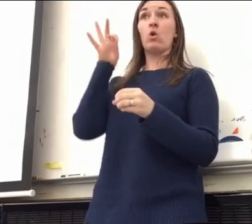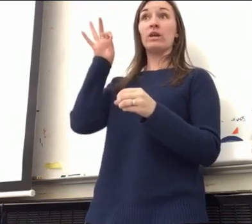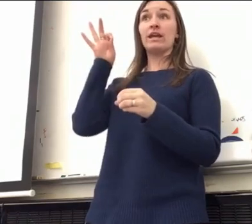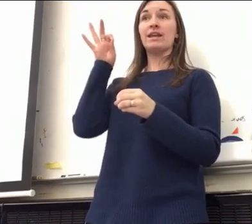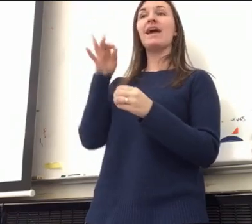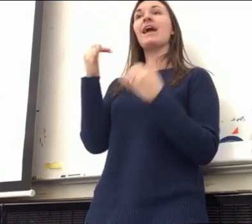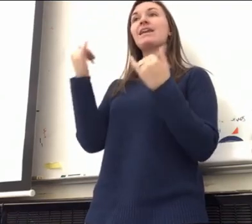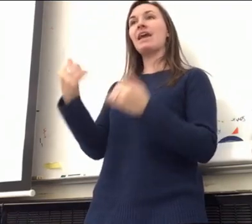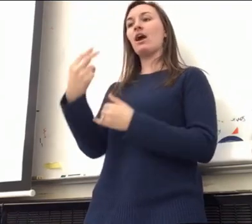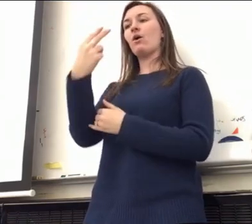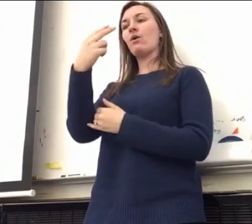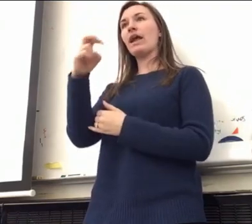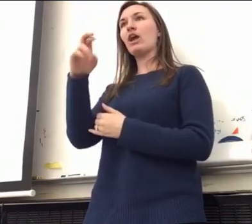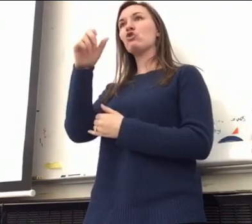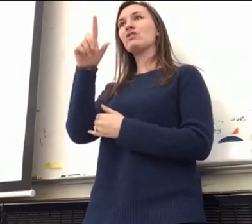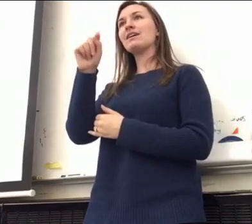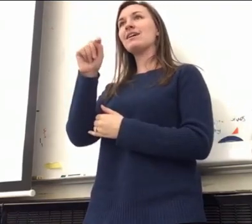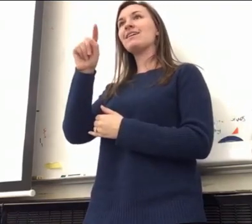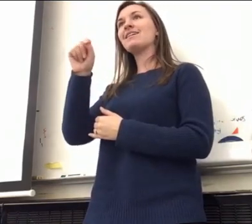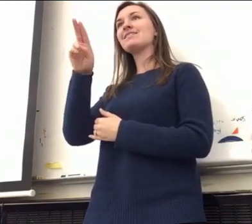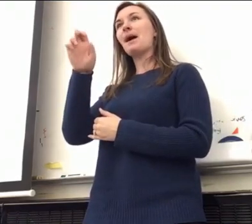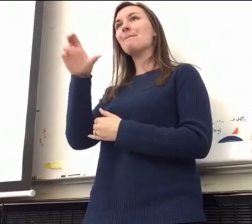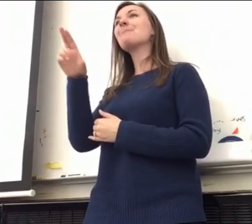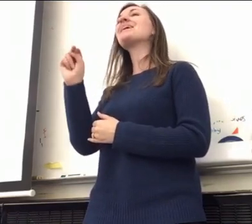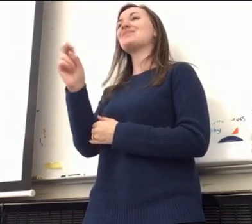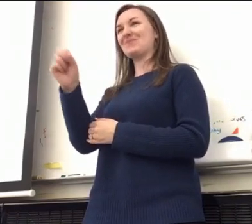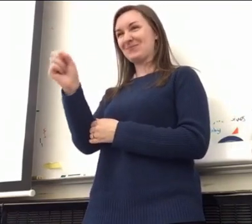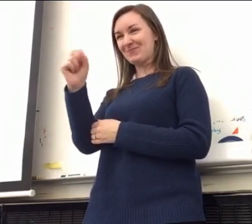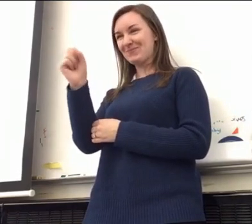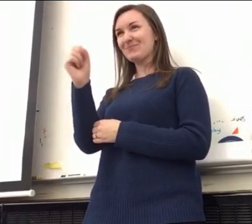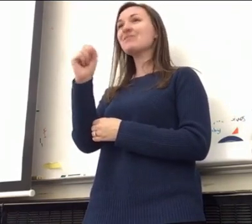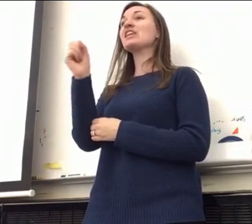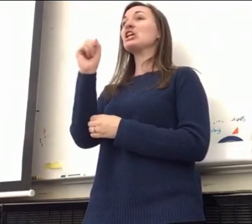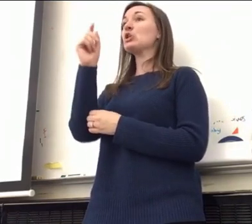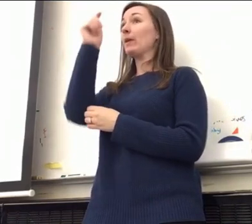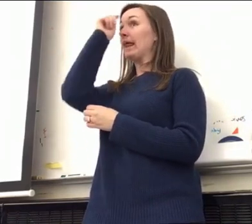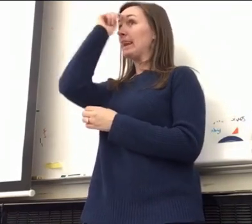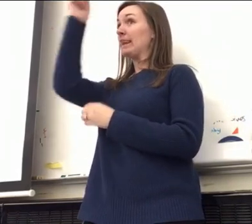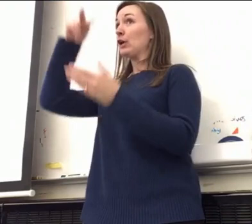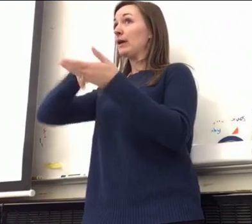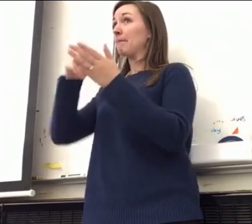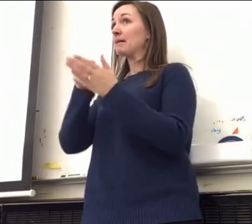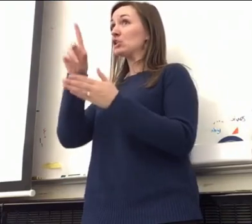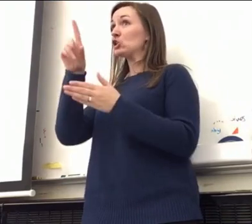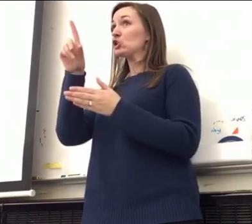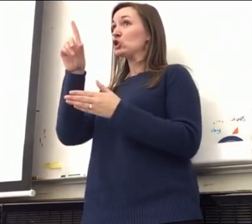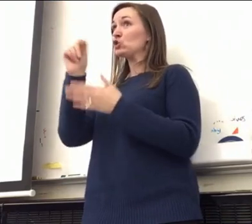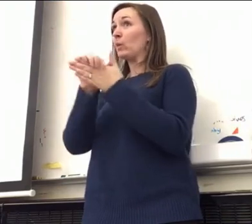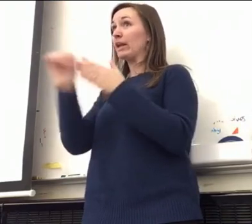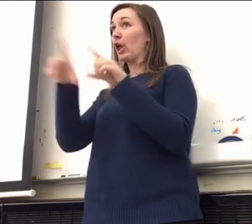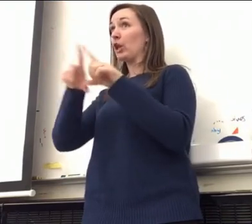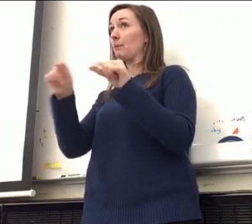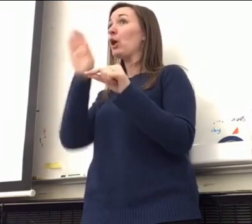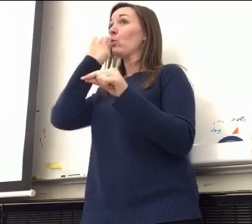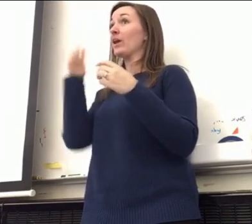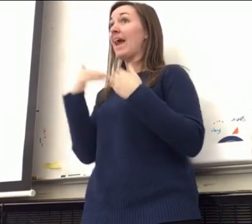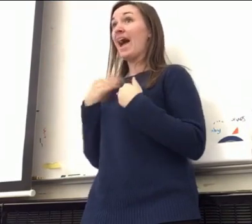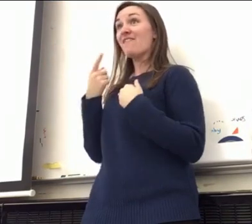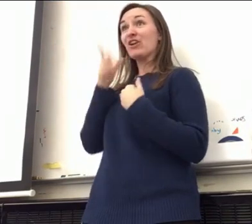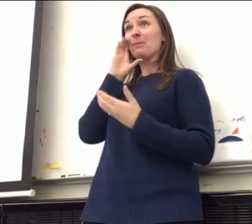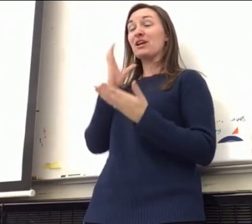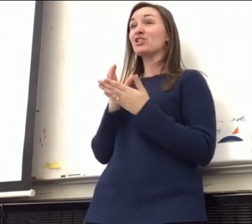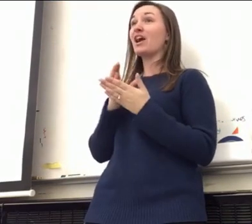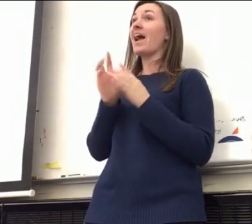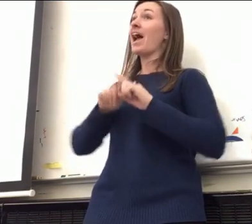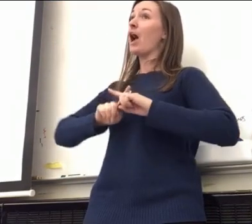be Harriet Tubman as the winner. So, in theory, the 20th bill would have Harriet Tubman. However,